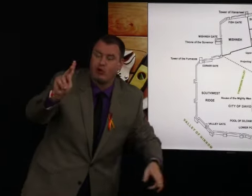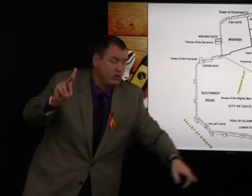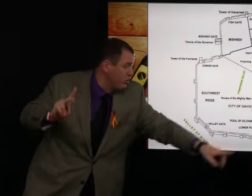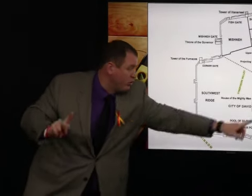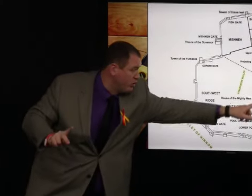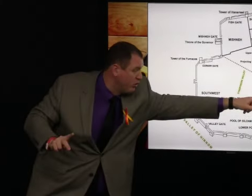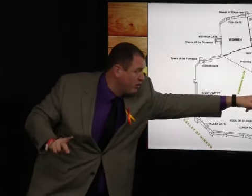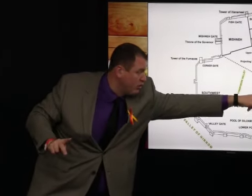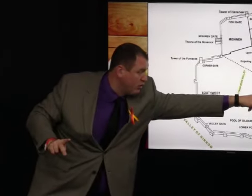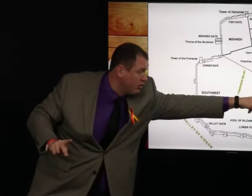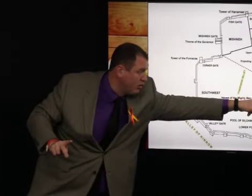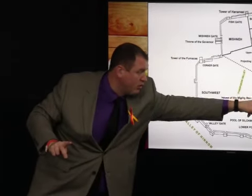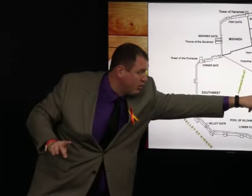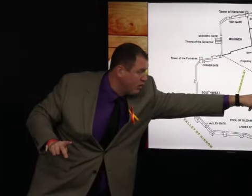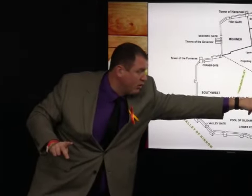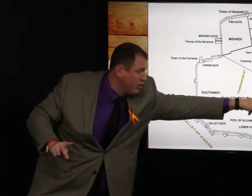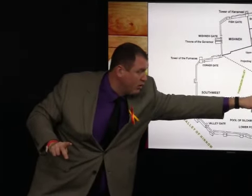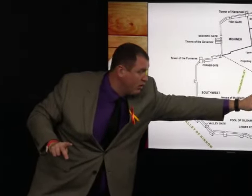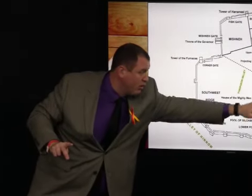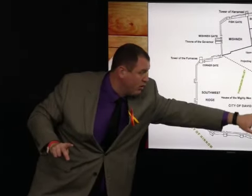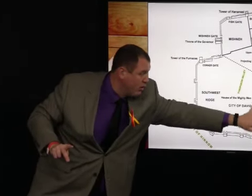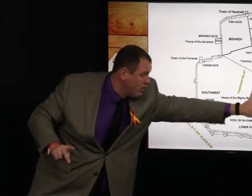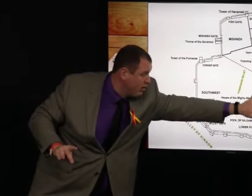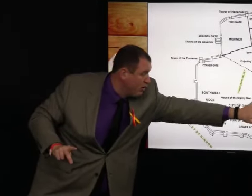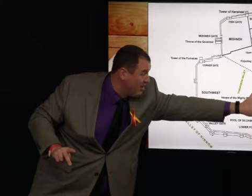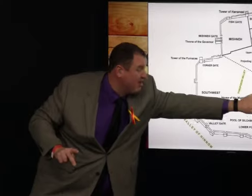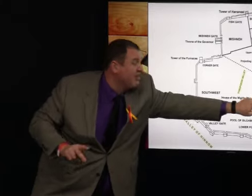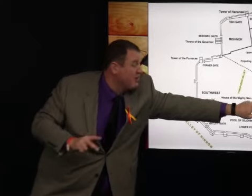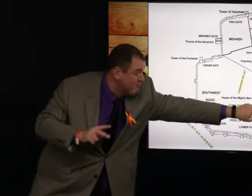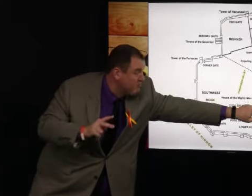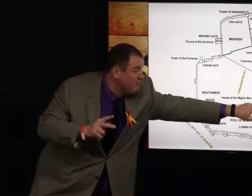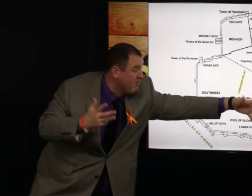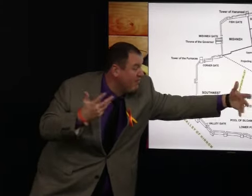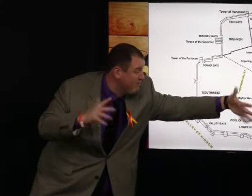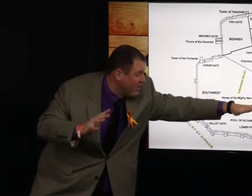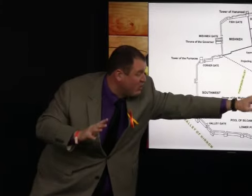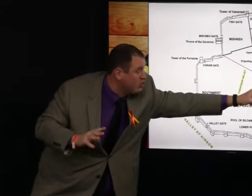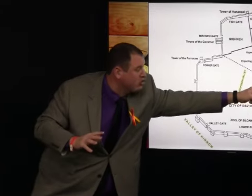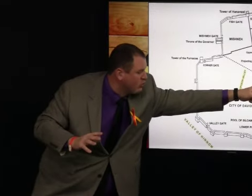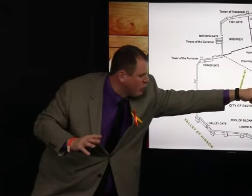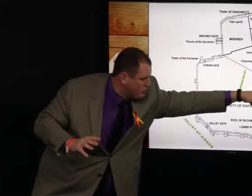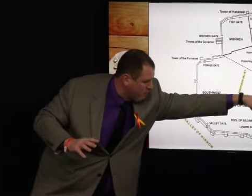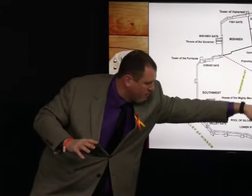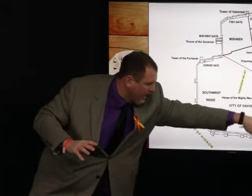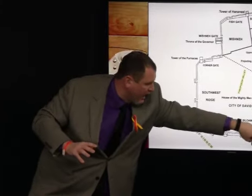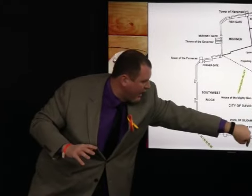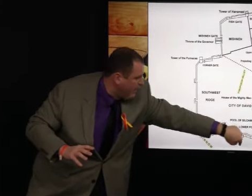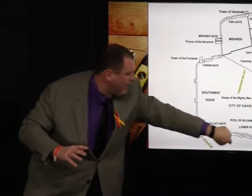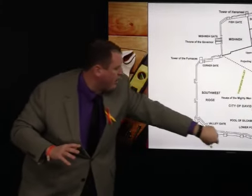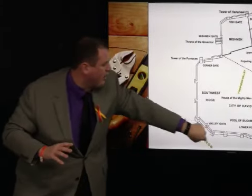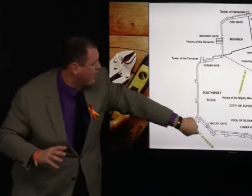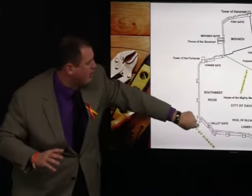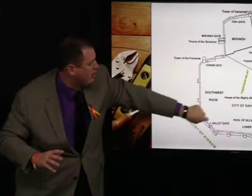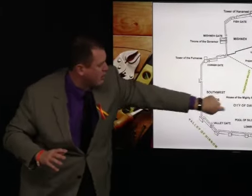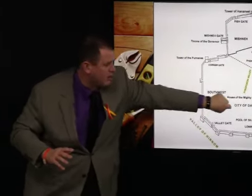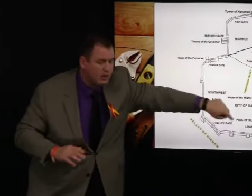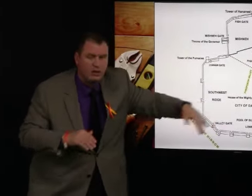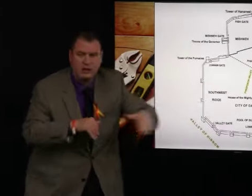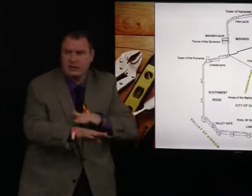over here, you would see, you saw the brook. And after he was done, he went